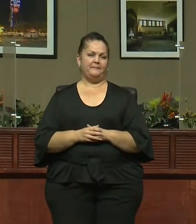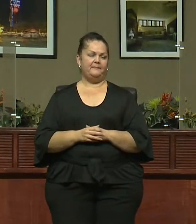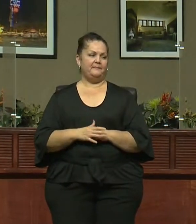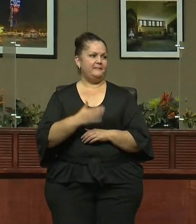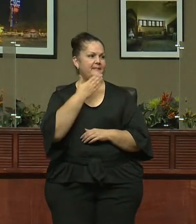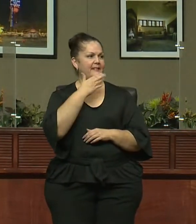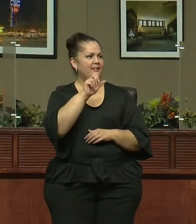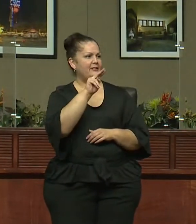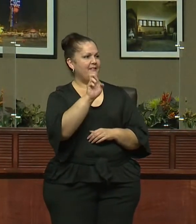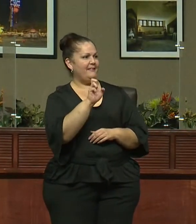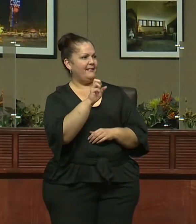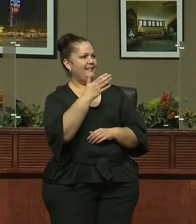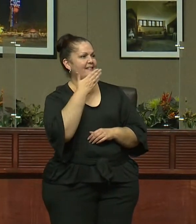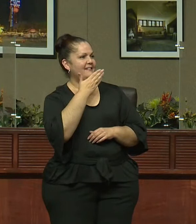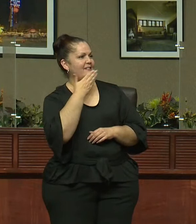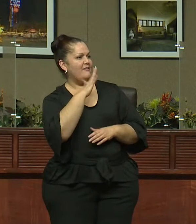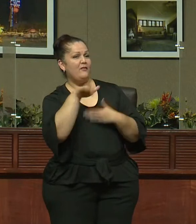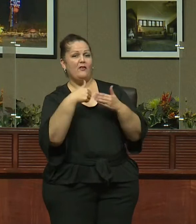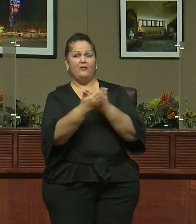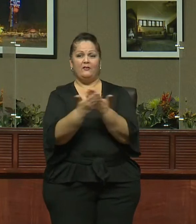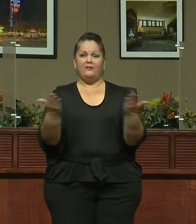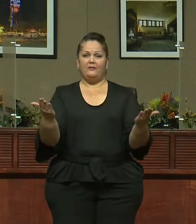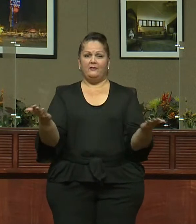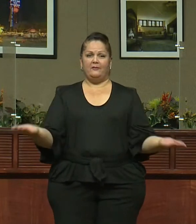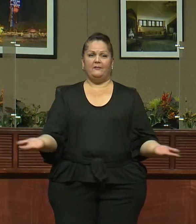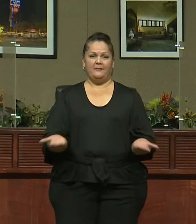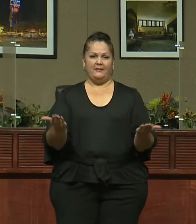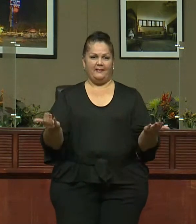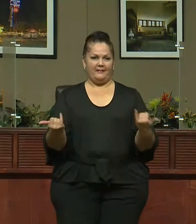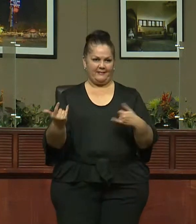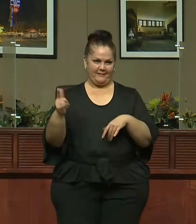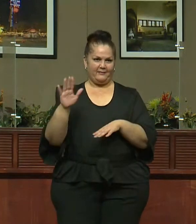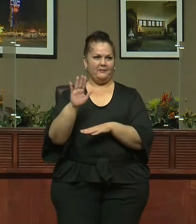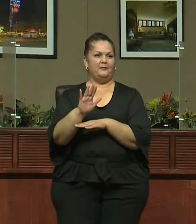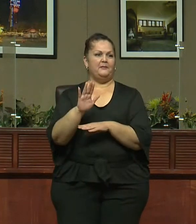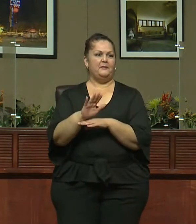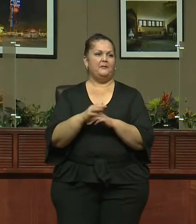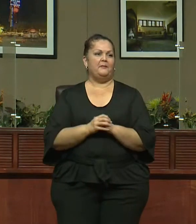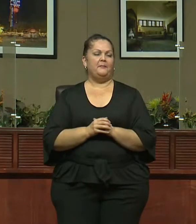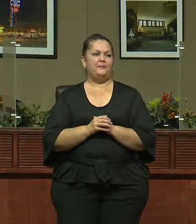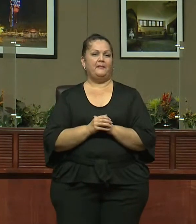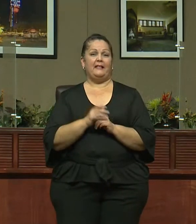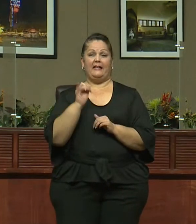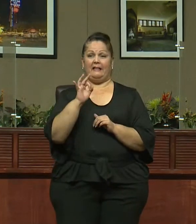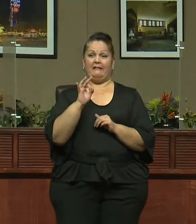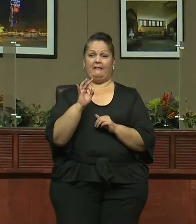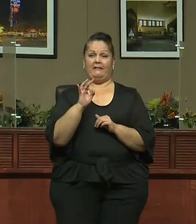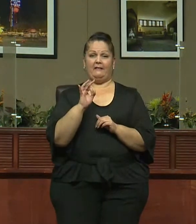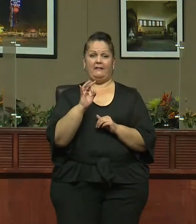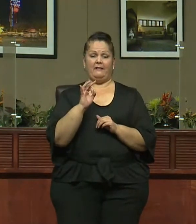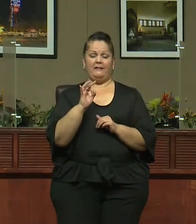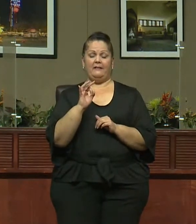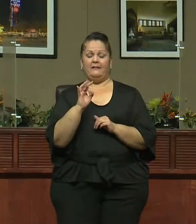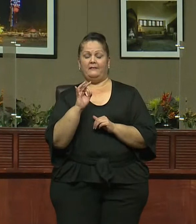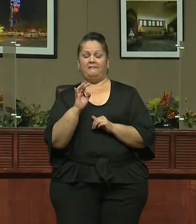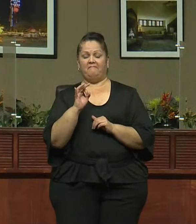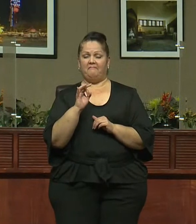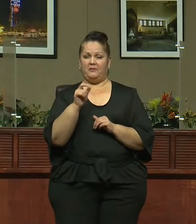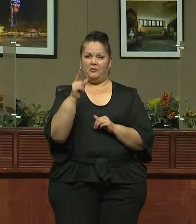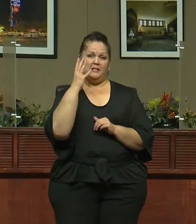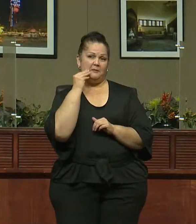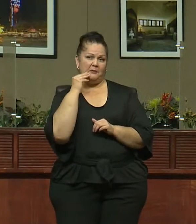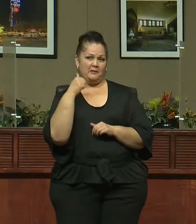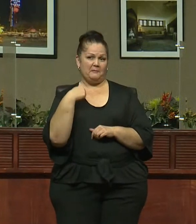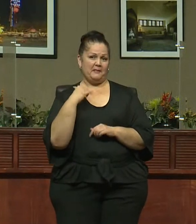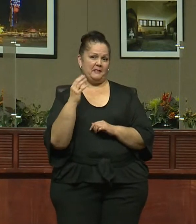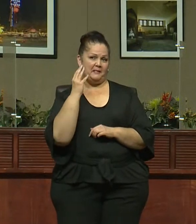Thank you, Jane. Thank you to all of you for being here this afternoon. If you're like me, you had a